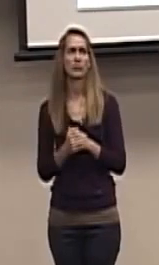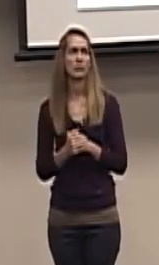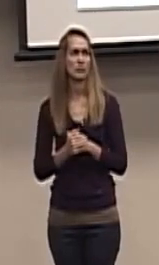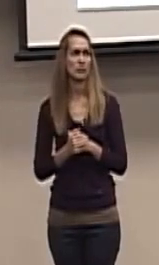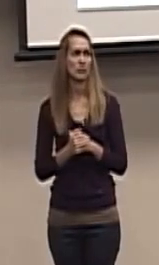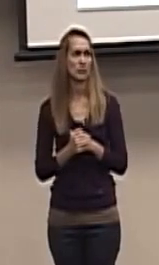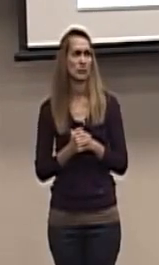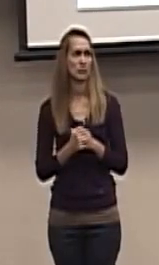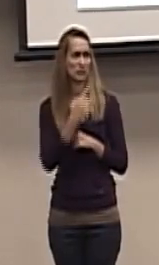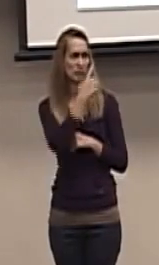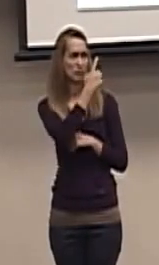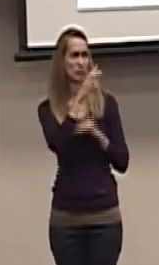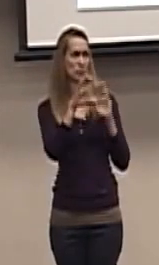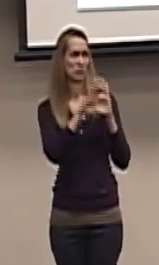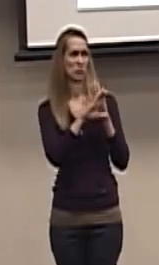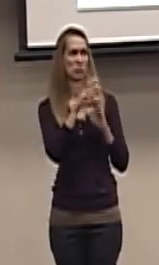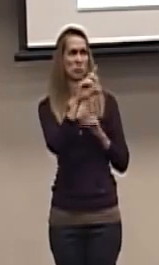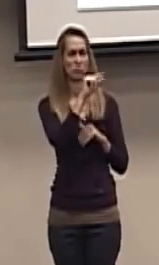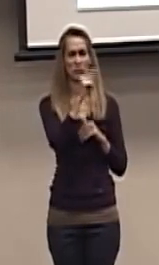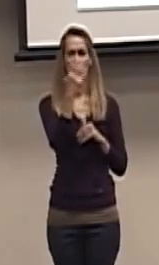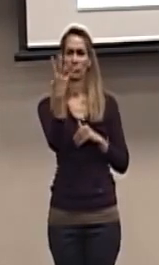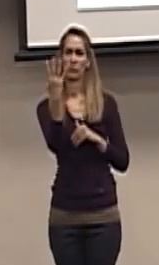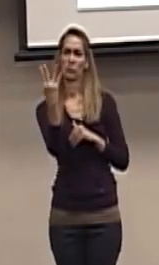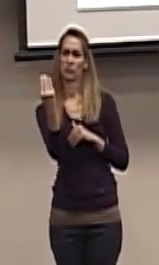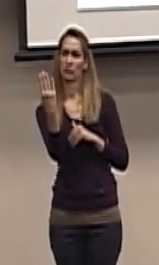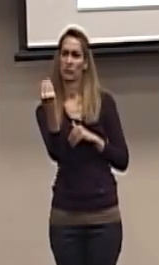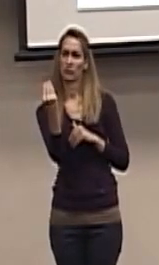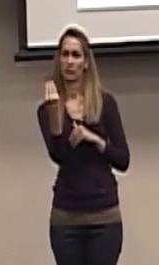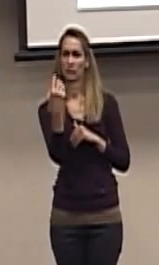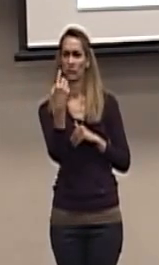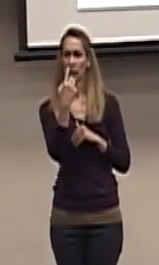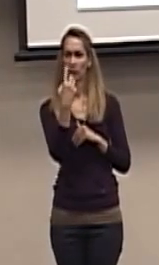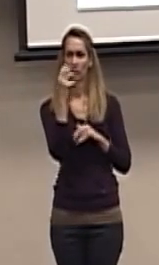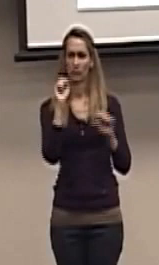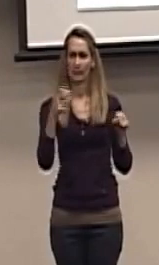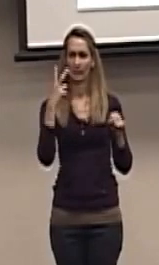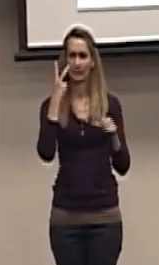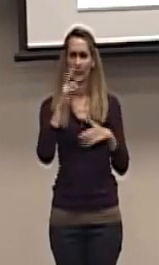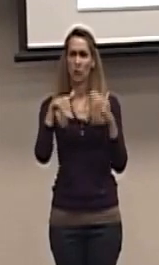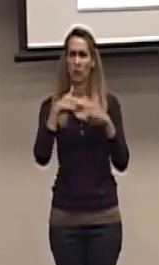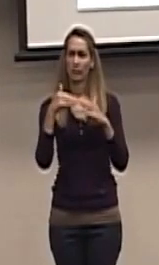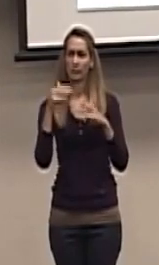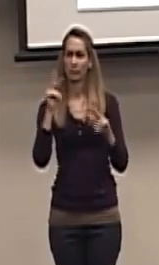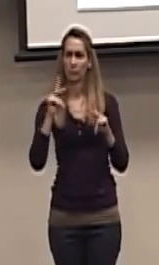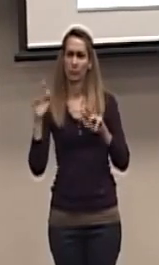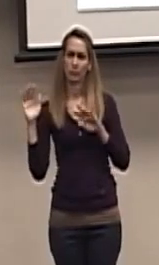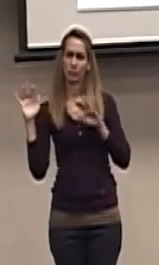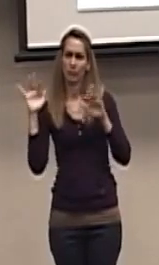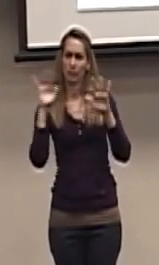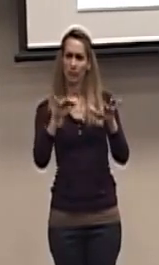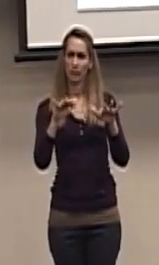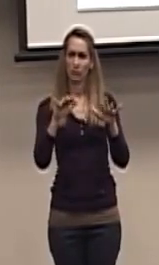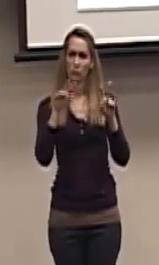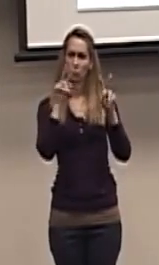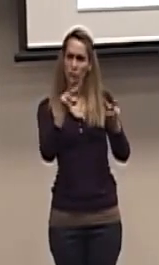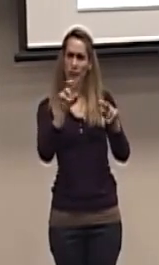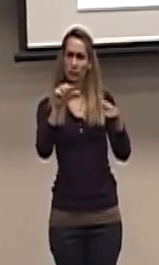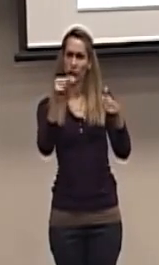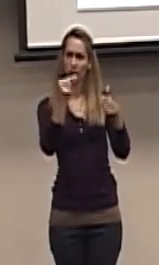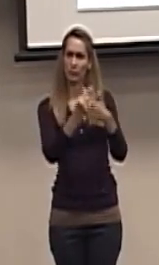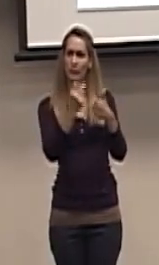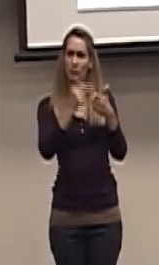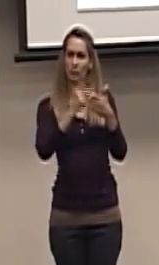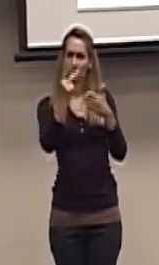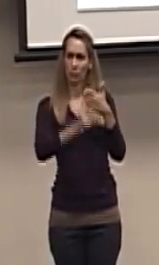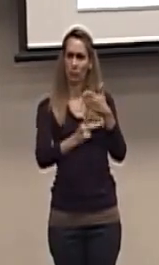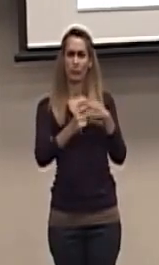one was 2014, the section of the congregations that came for the graduation program. 2015, this is a